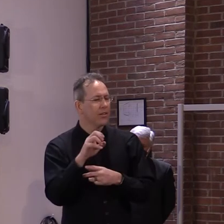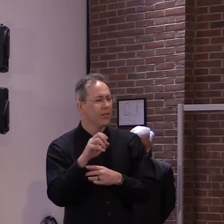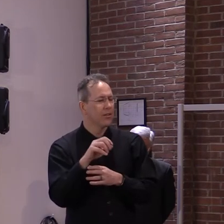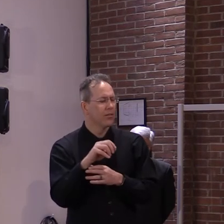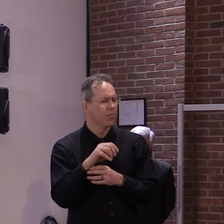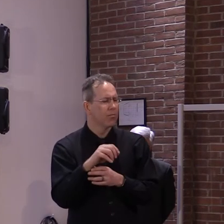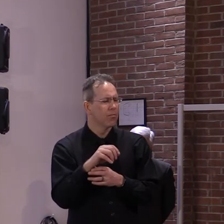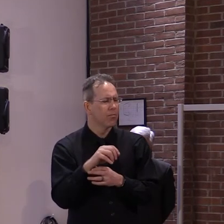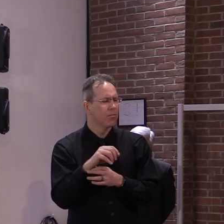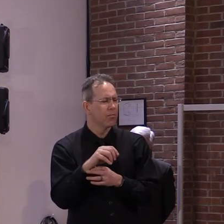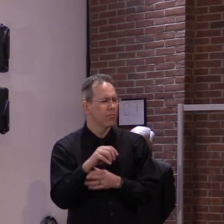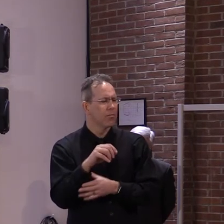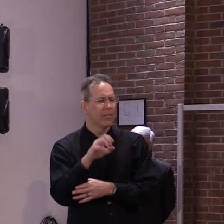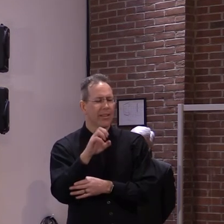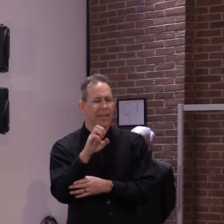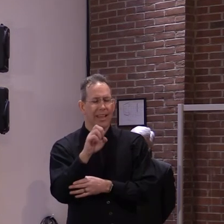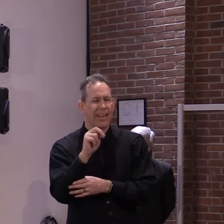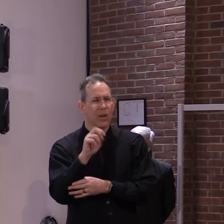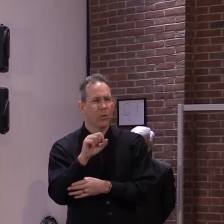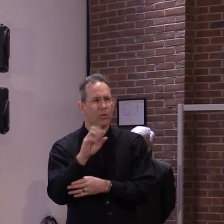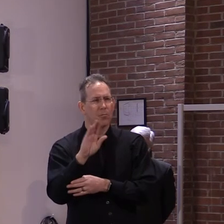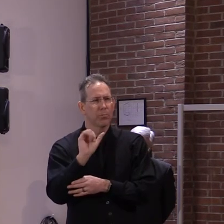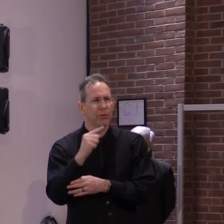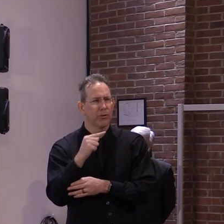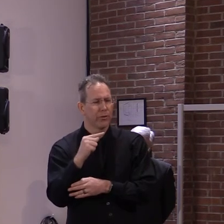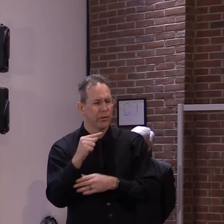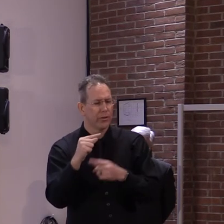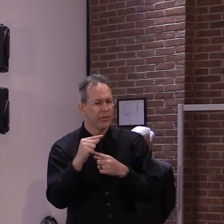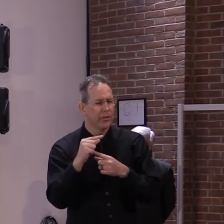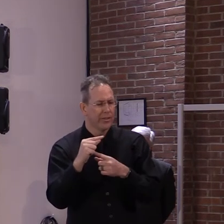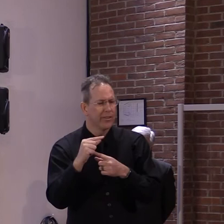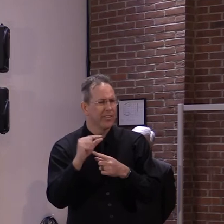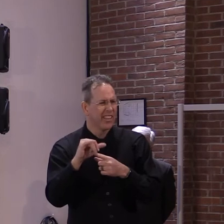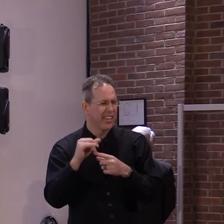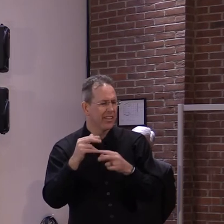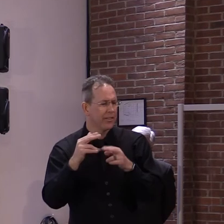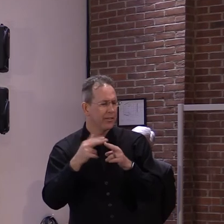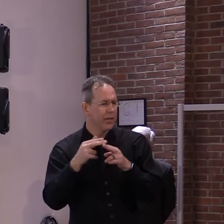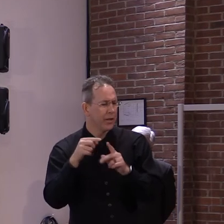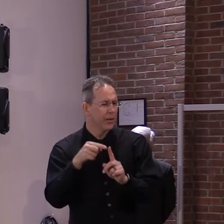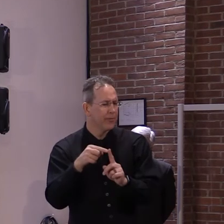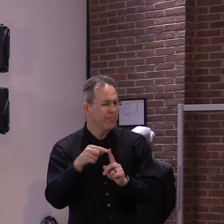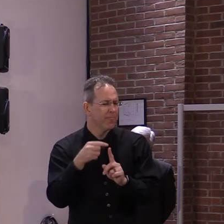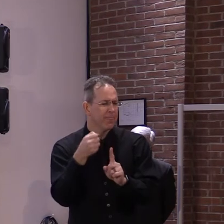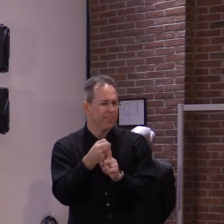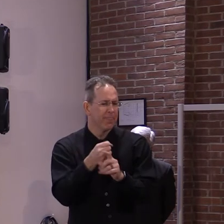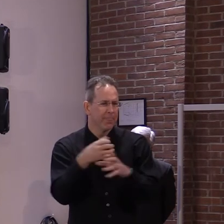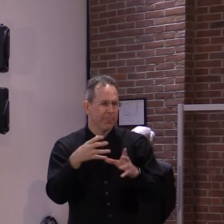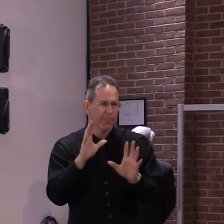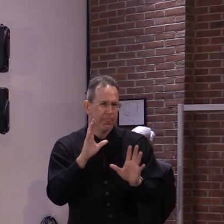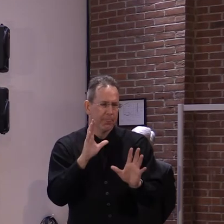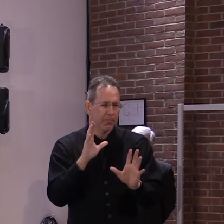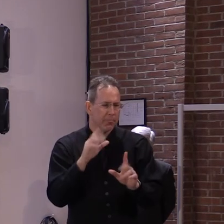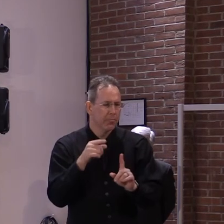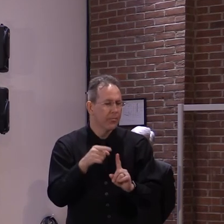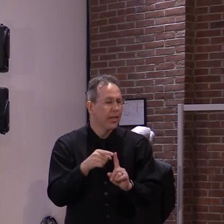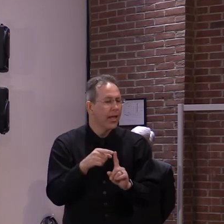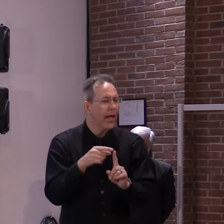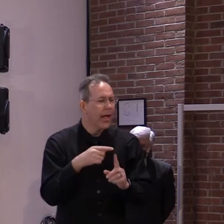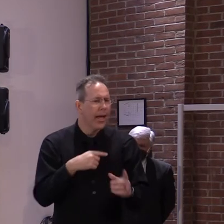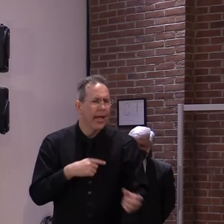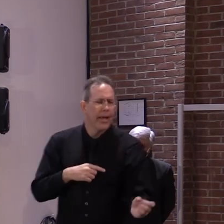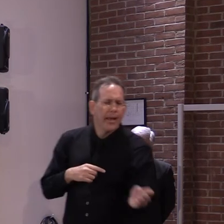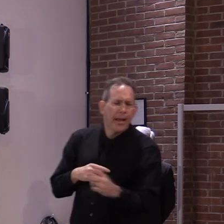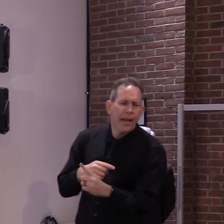enosberg okay um and how many how many cases are there in this verb i